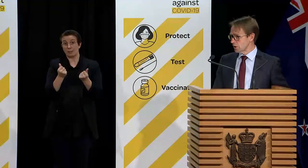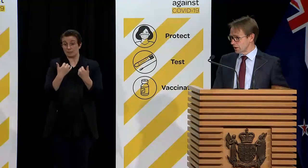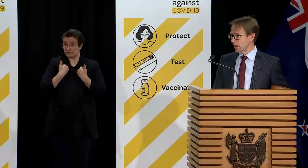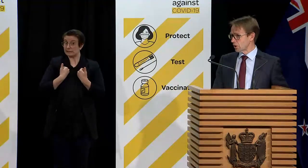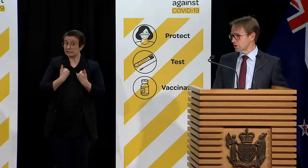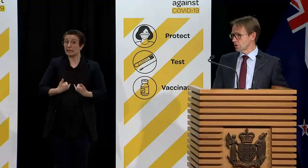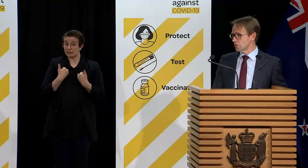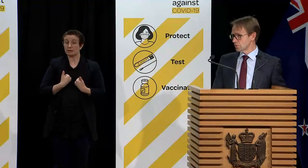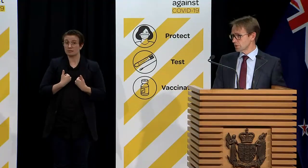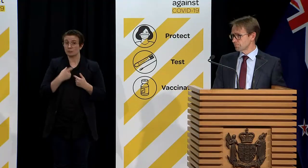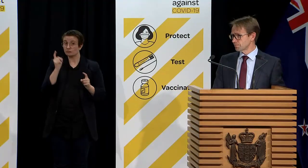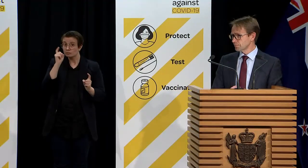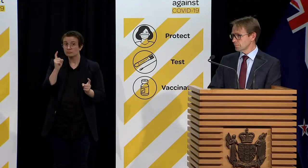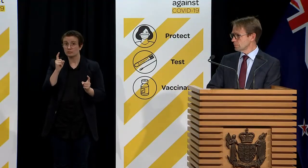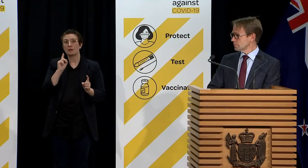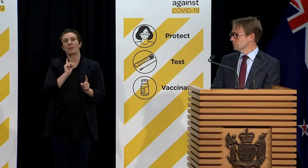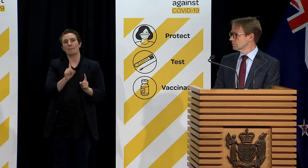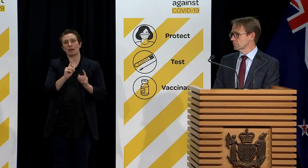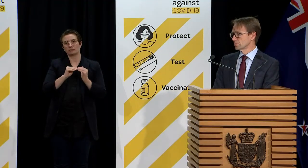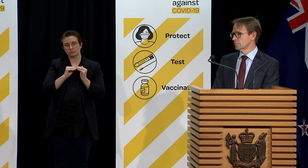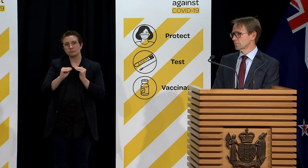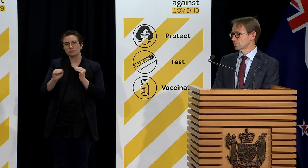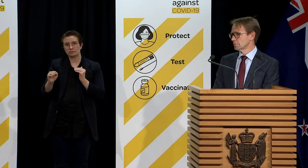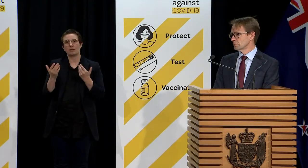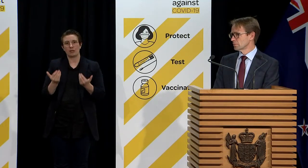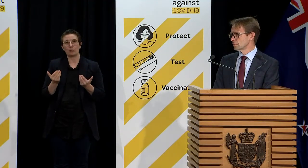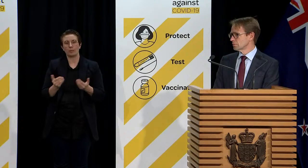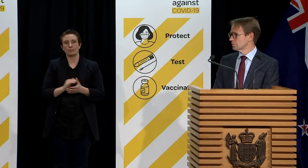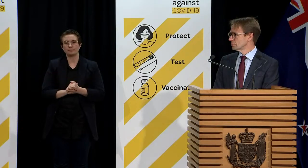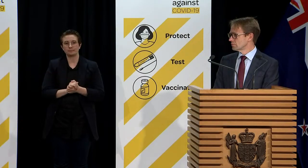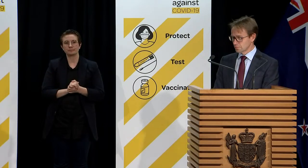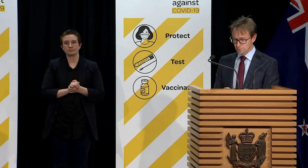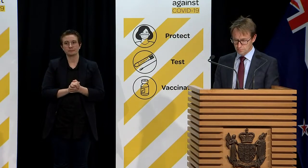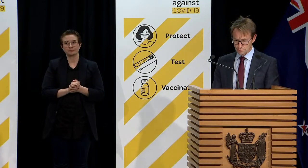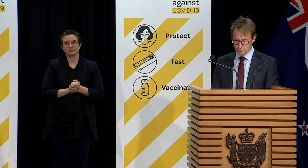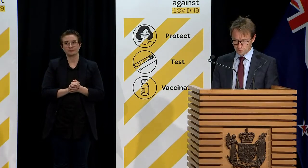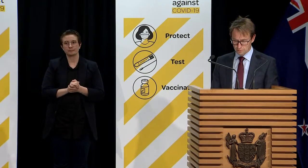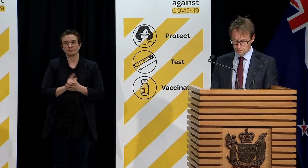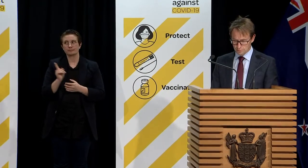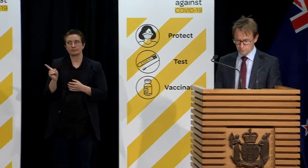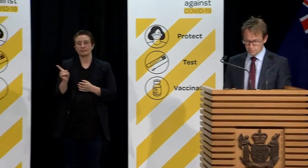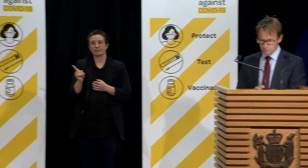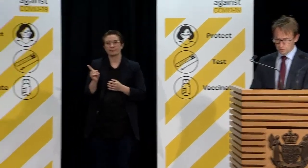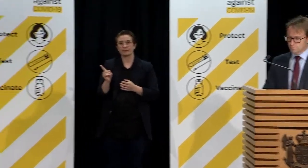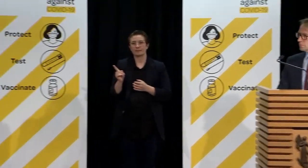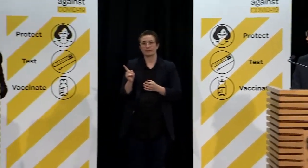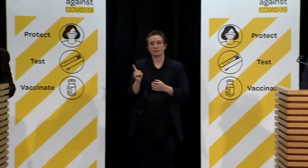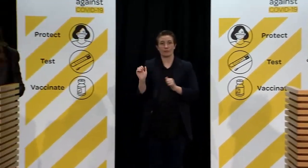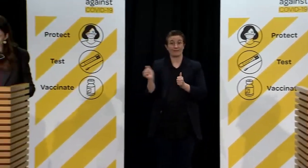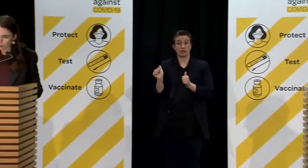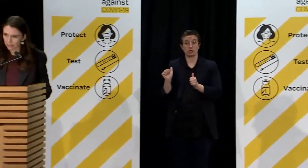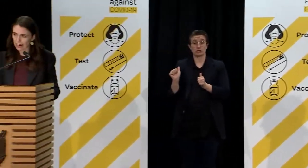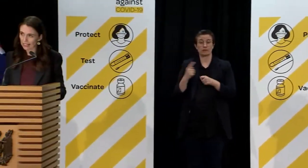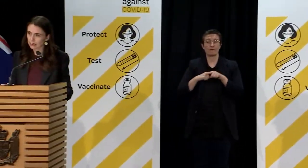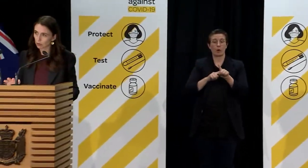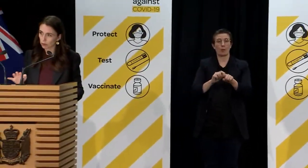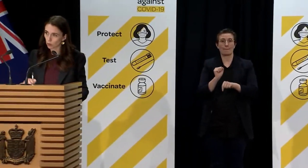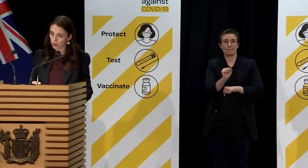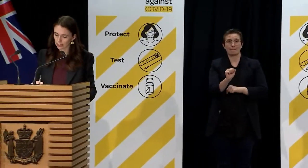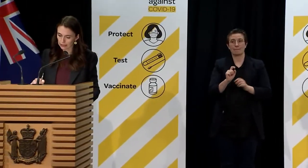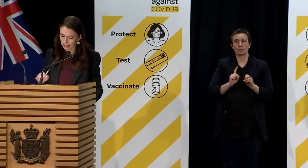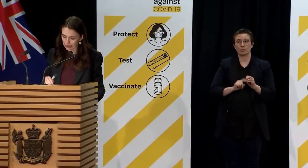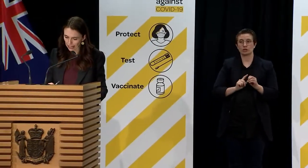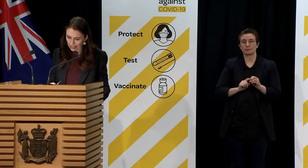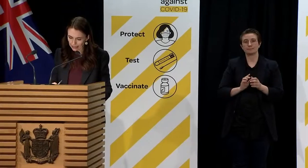in our ICUs. And just to finish on your question. So I mentioned of those cases that we've had